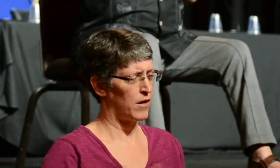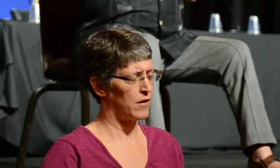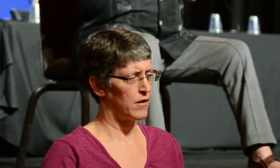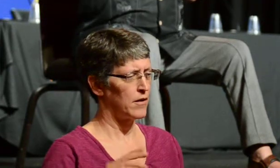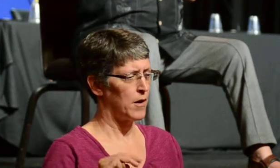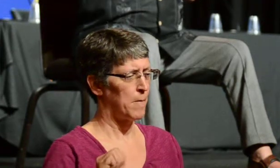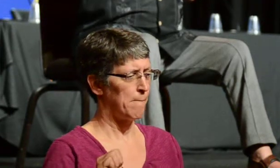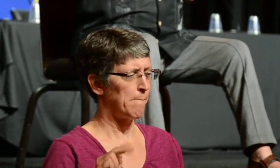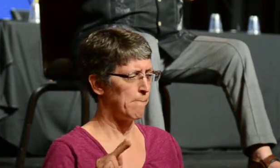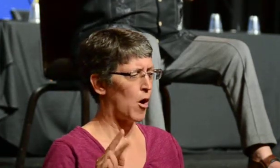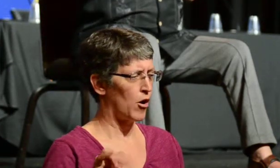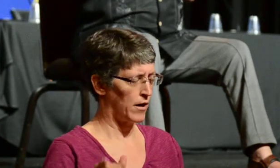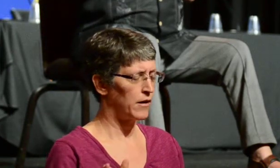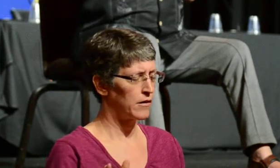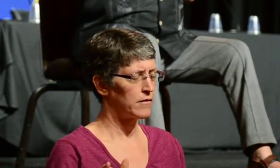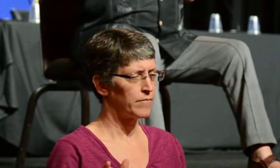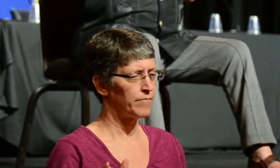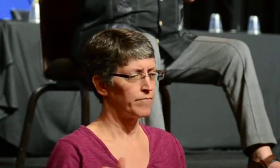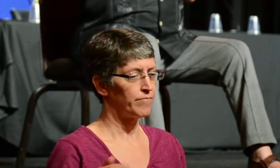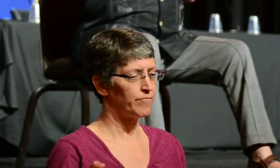Hurley was the